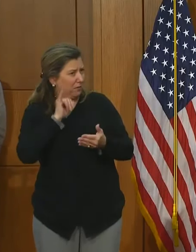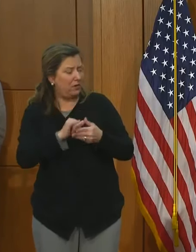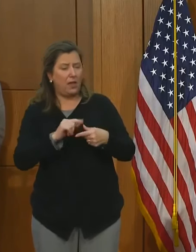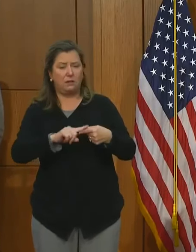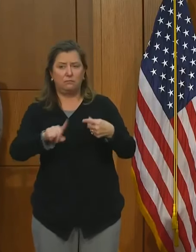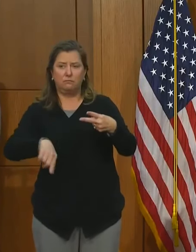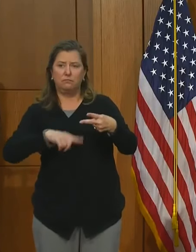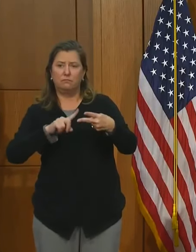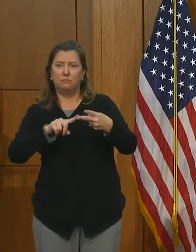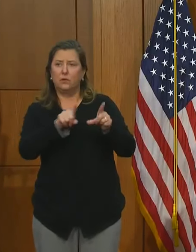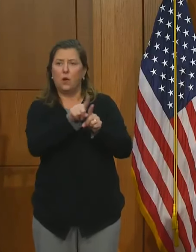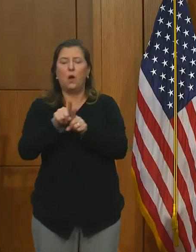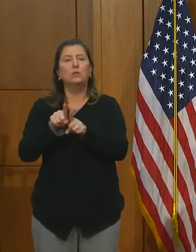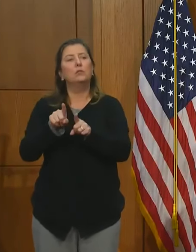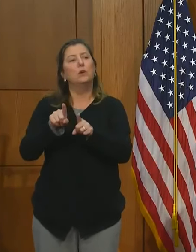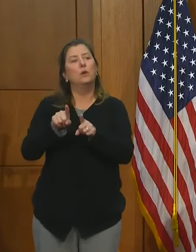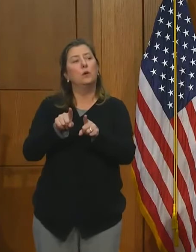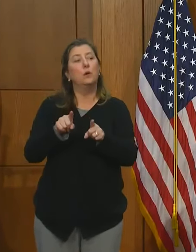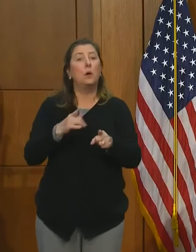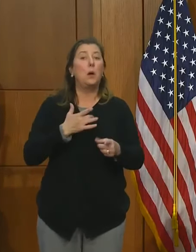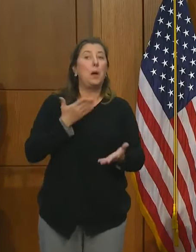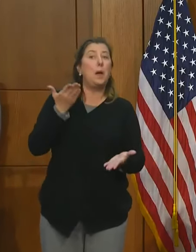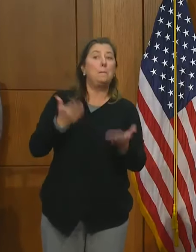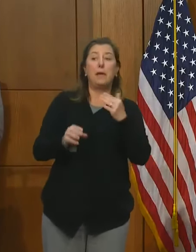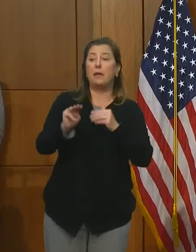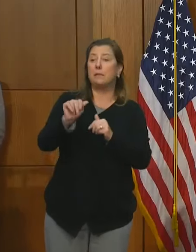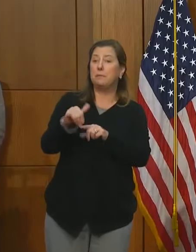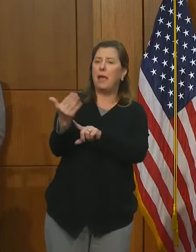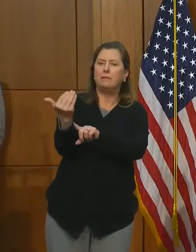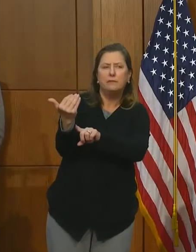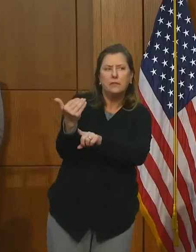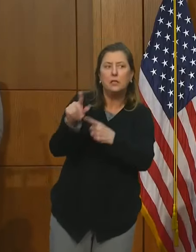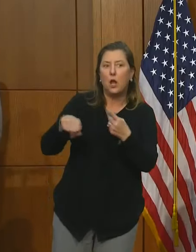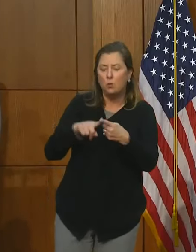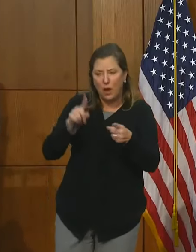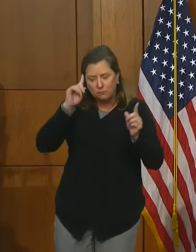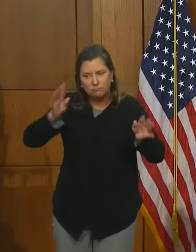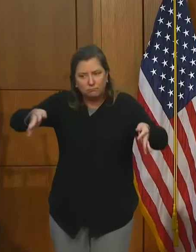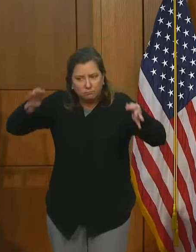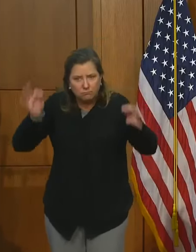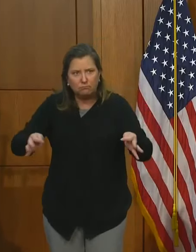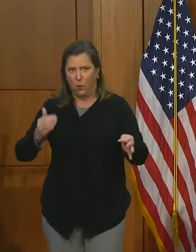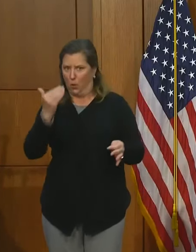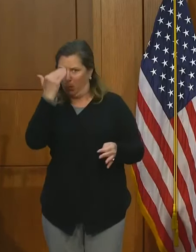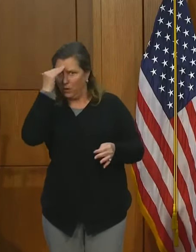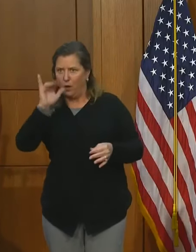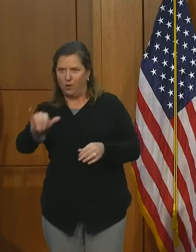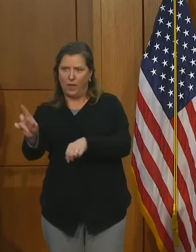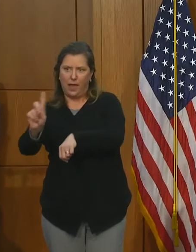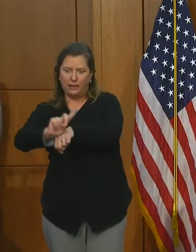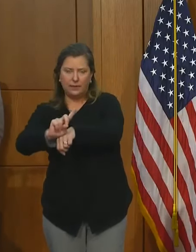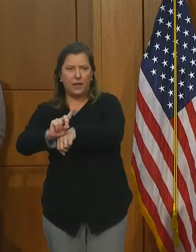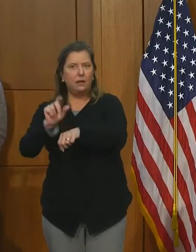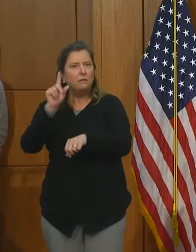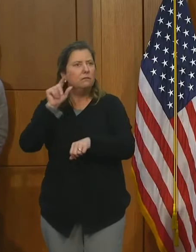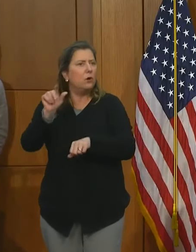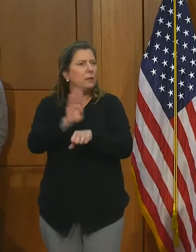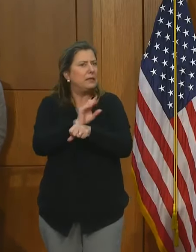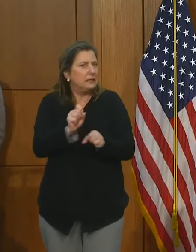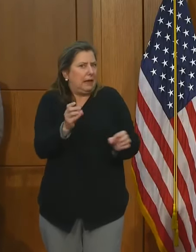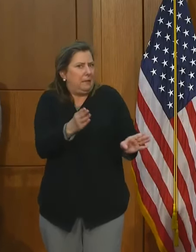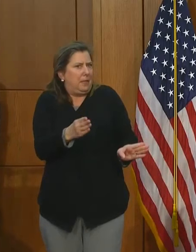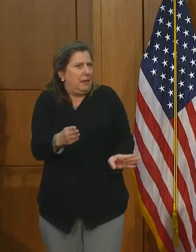we've heard a lot about the tentative May 15th date, but when will we know for sure so that businesses can plan, given that we're less than a week